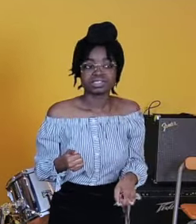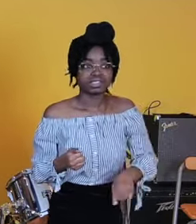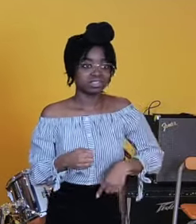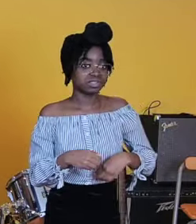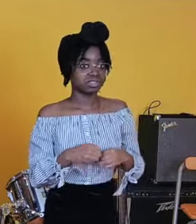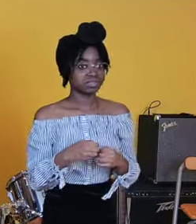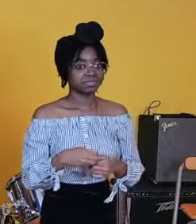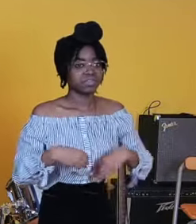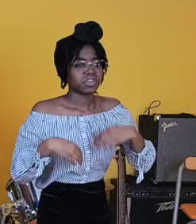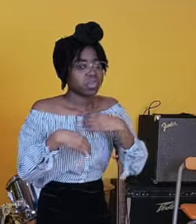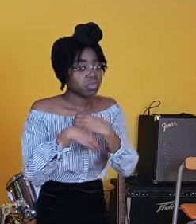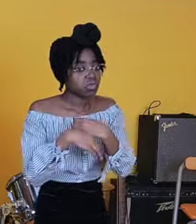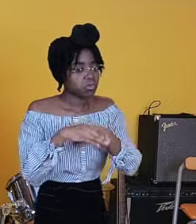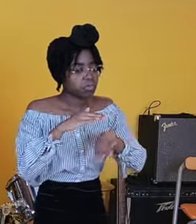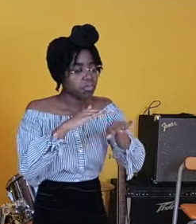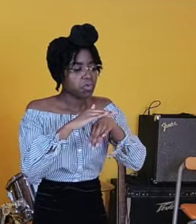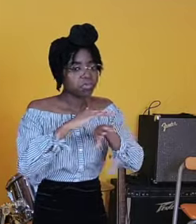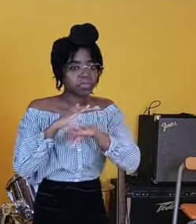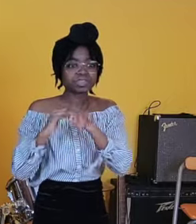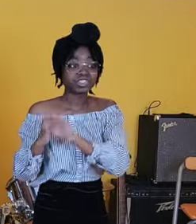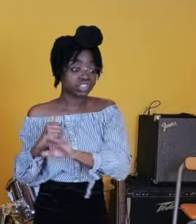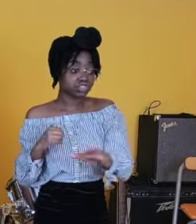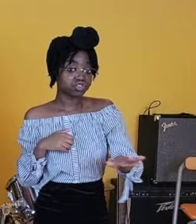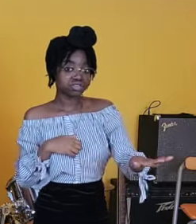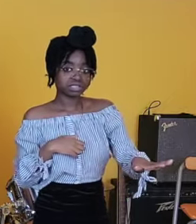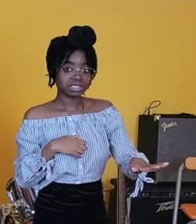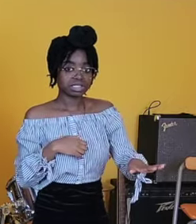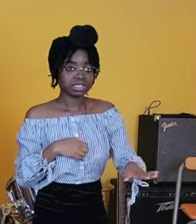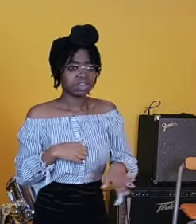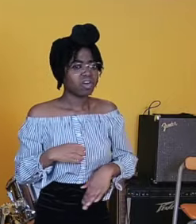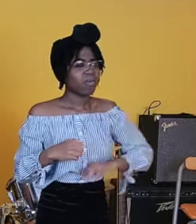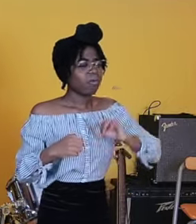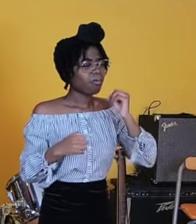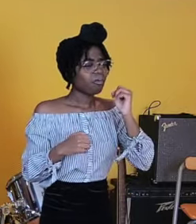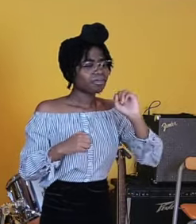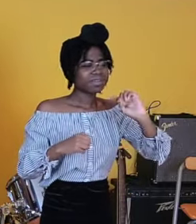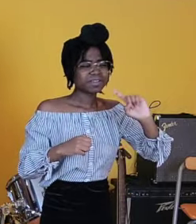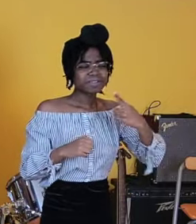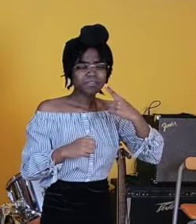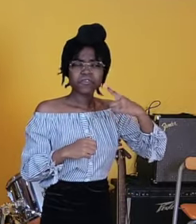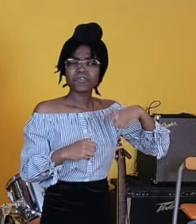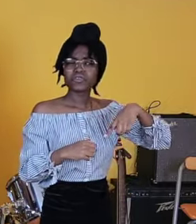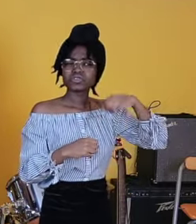fatherhood was one of the first jobs that God gave man.